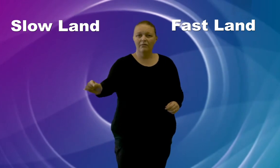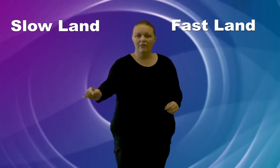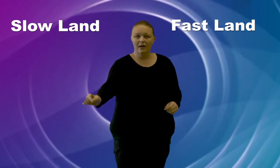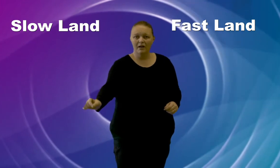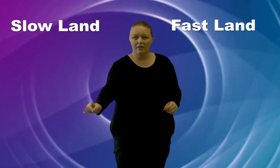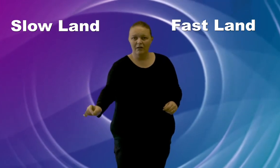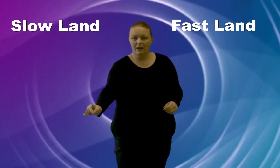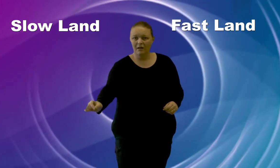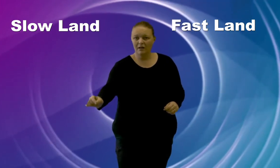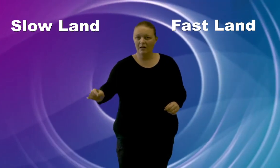very,